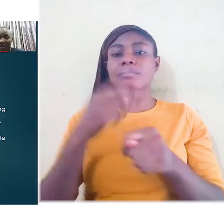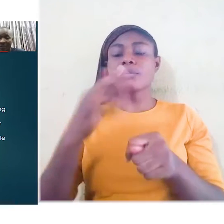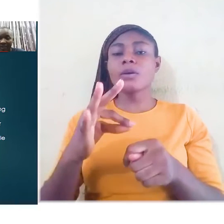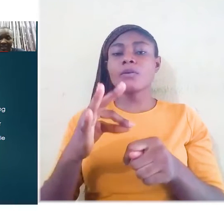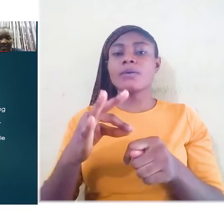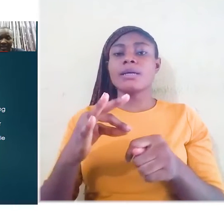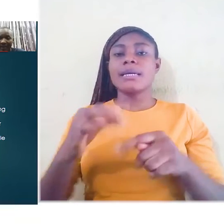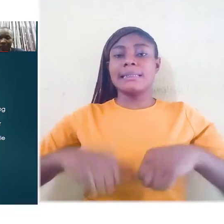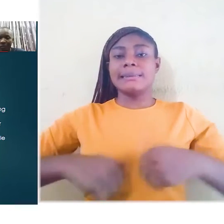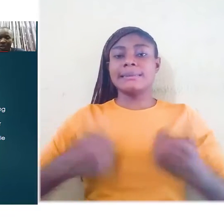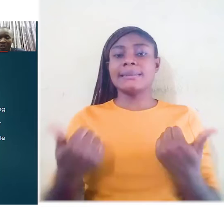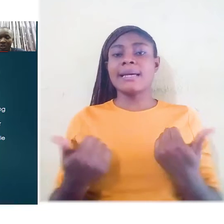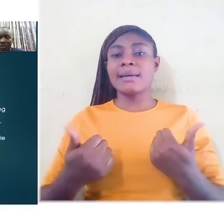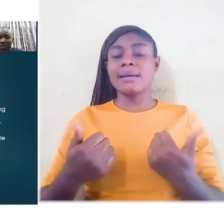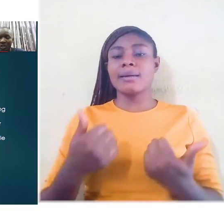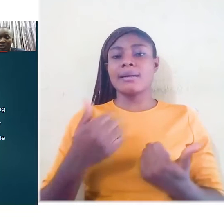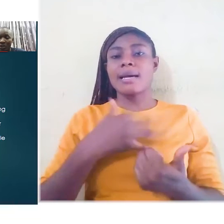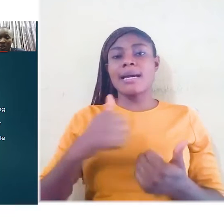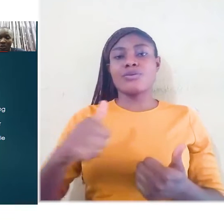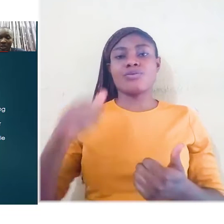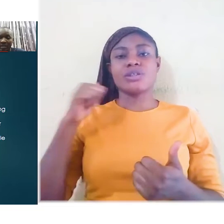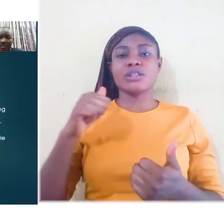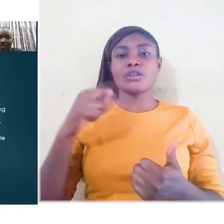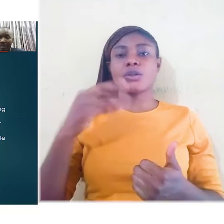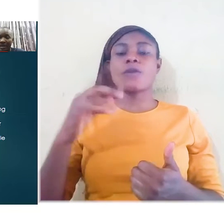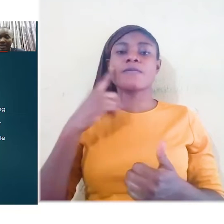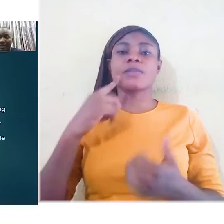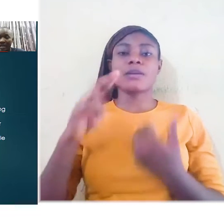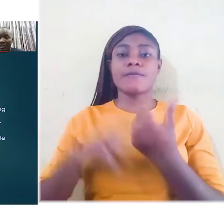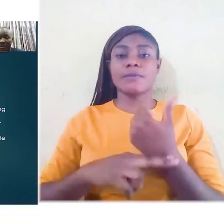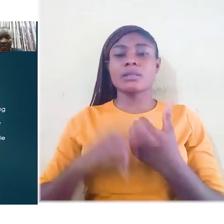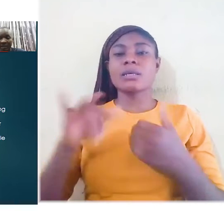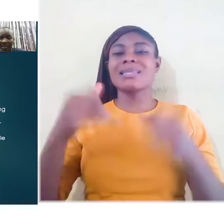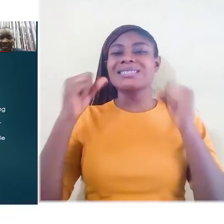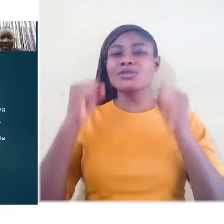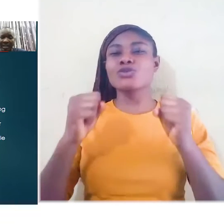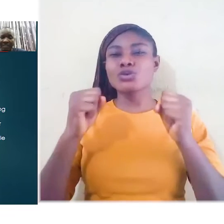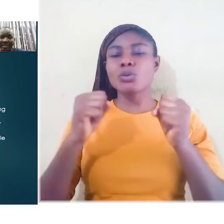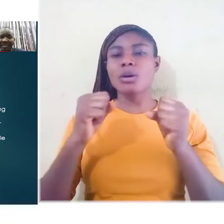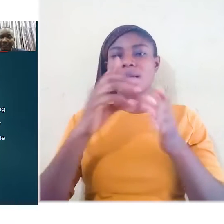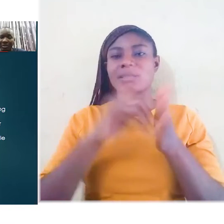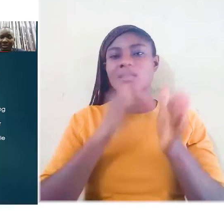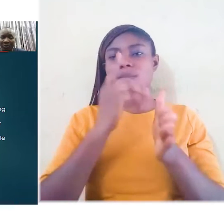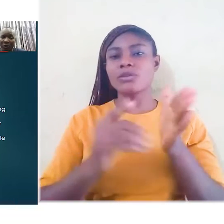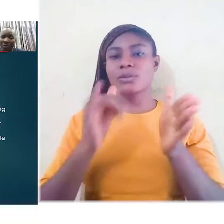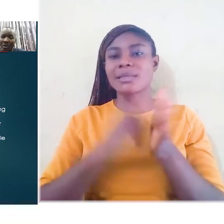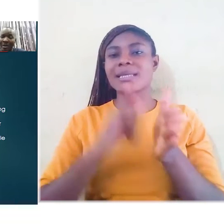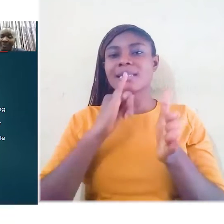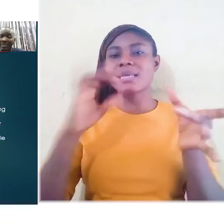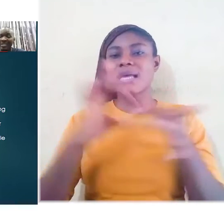of deafness. There's a strong social stigma that is attached to deafness, and then it makes it